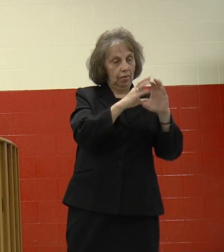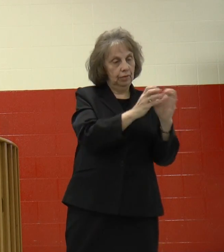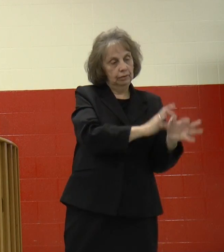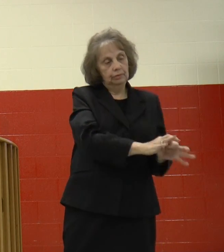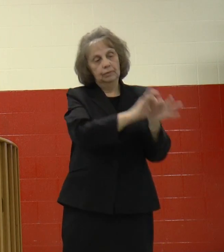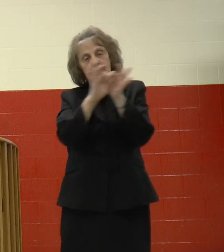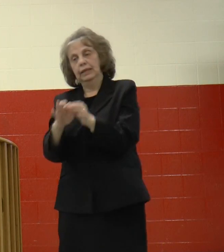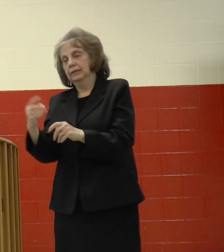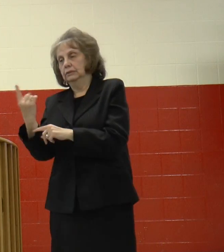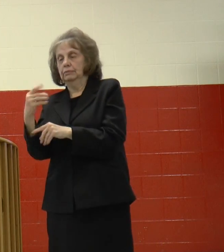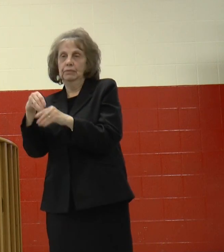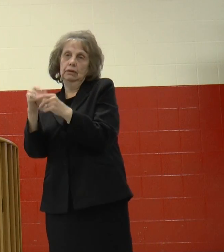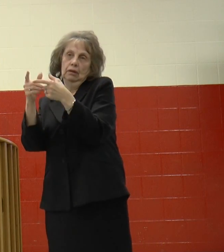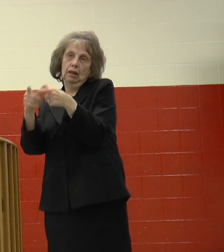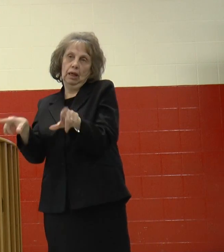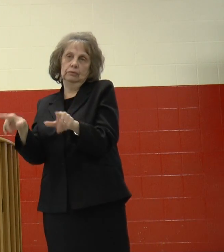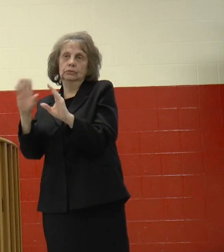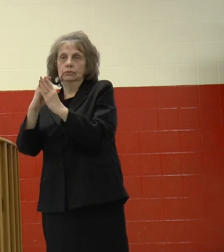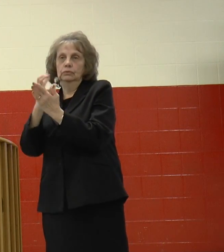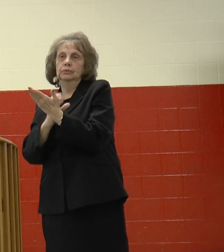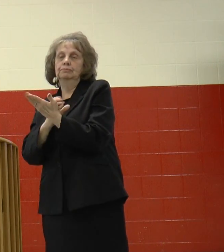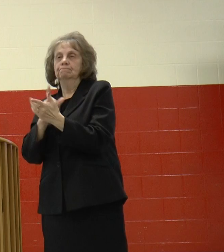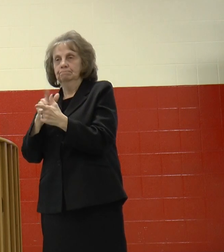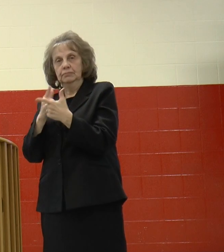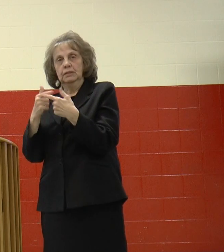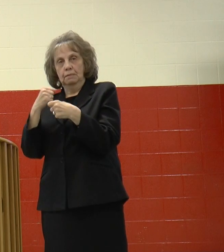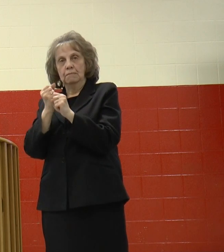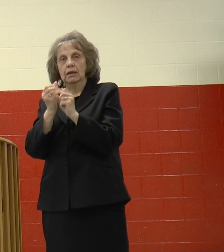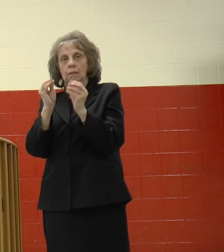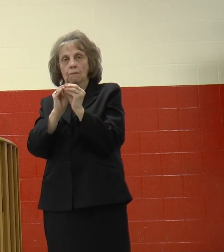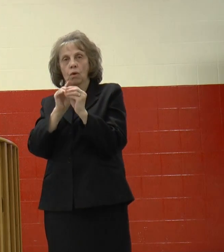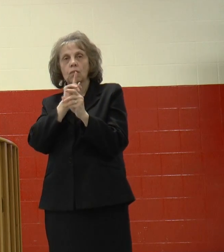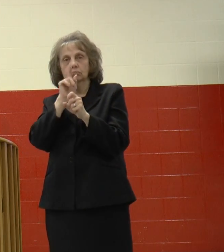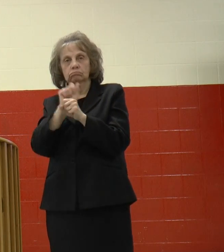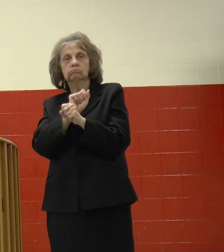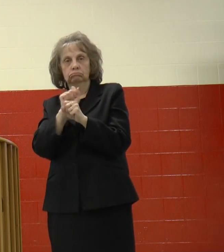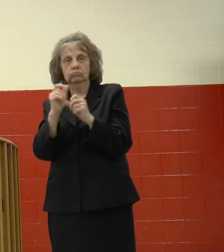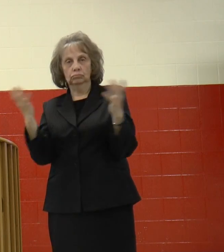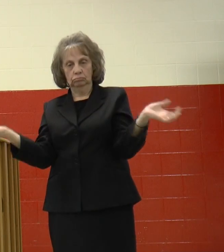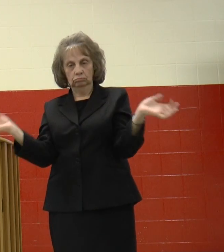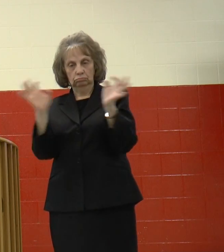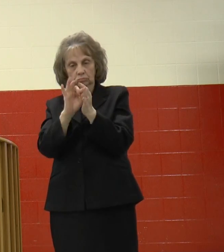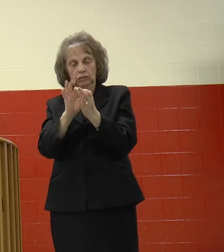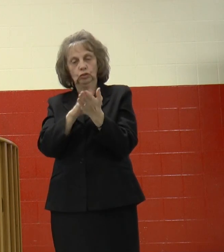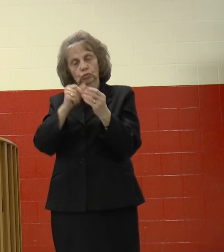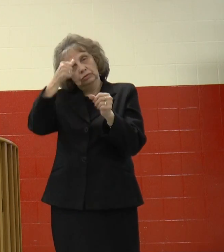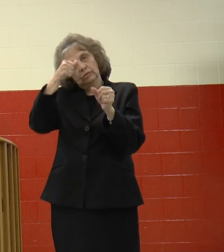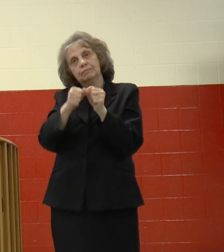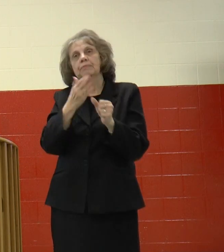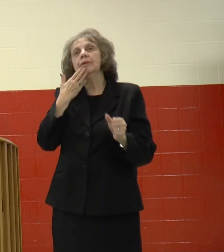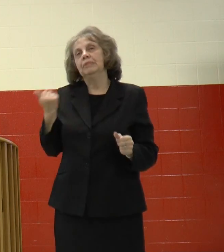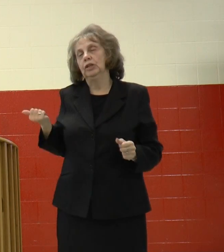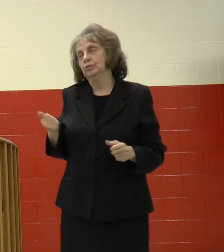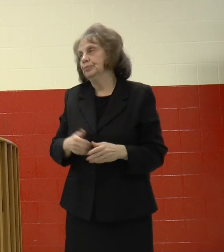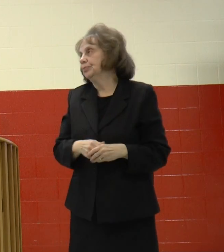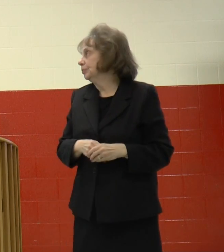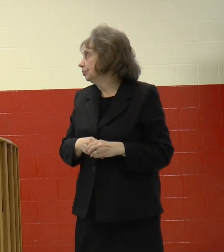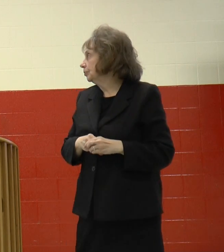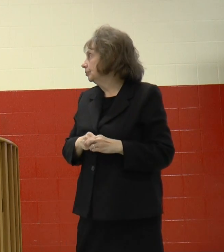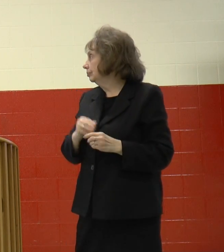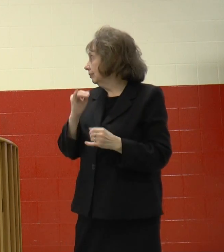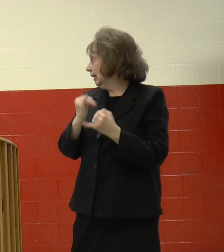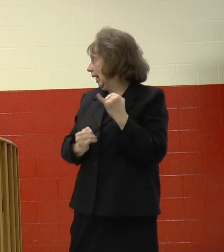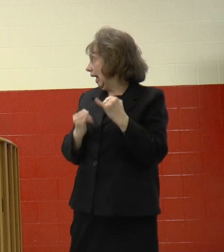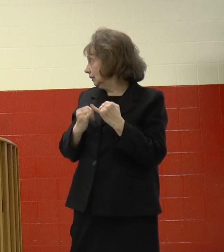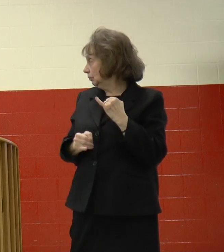relates to something in a language arts course, it may make it more real, and some students may remember that better. And the last one